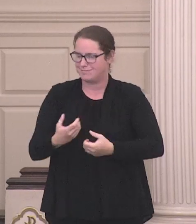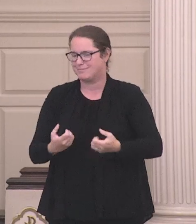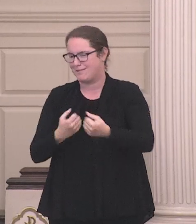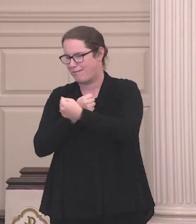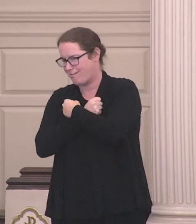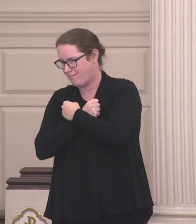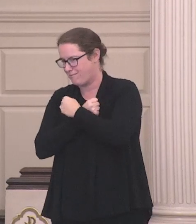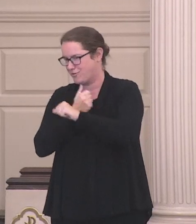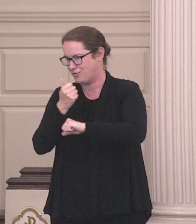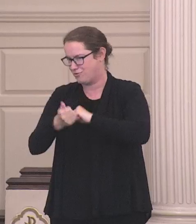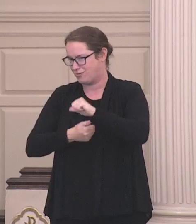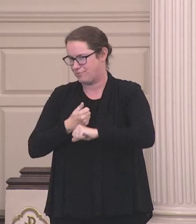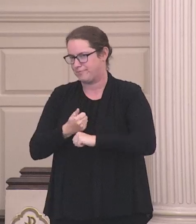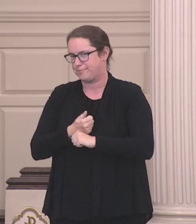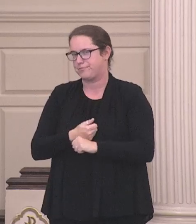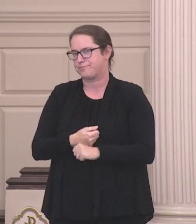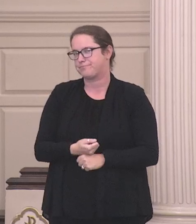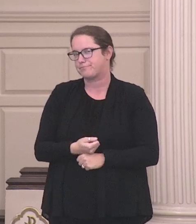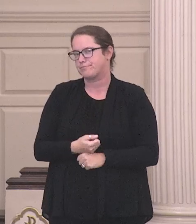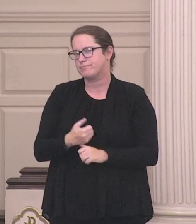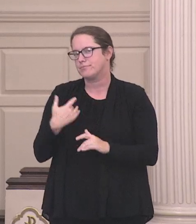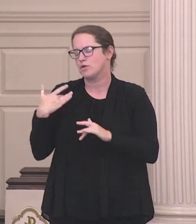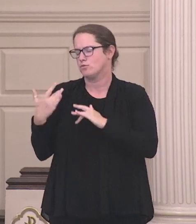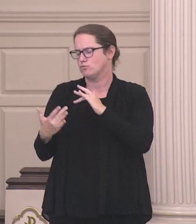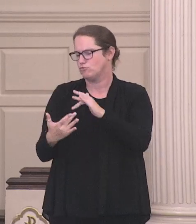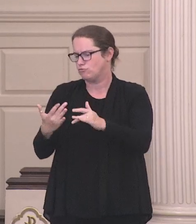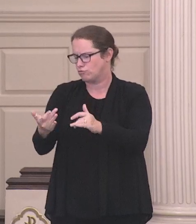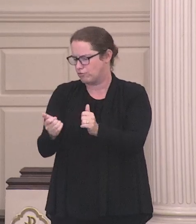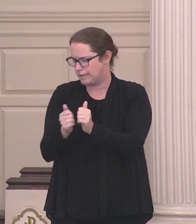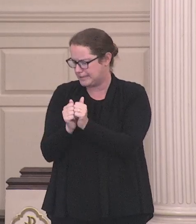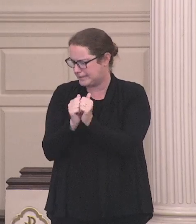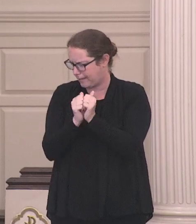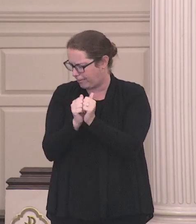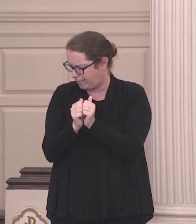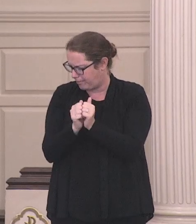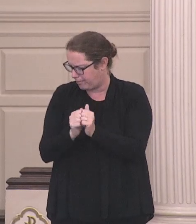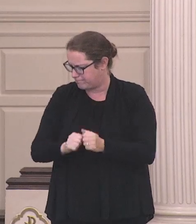Journeying together, supporting one another.